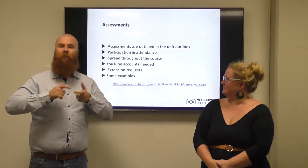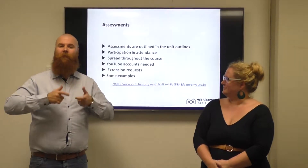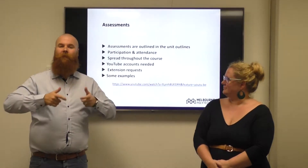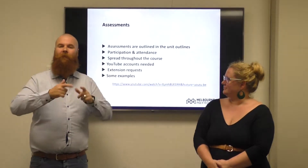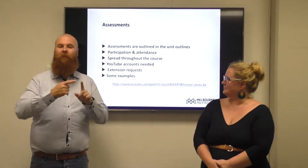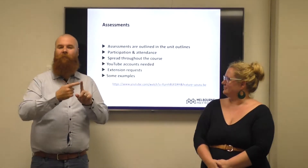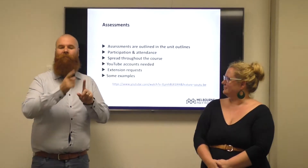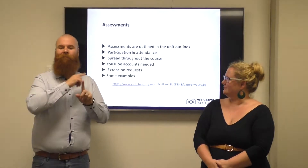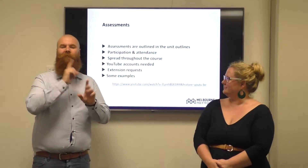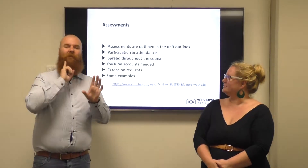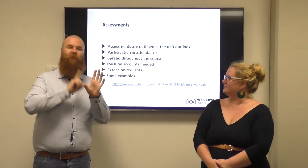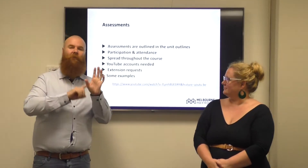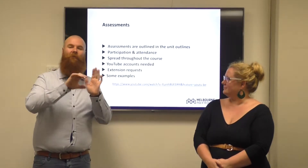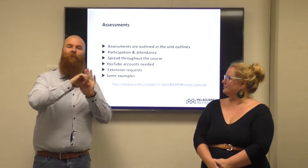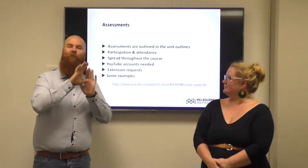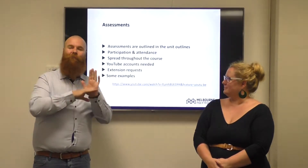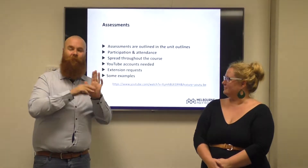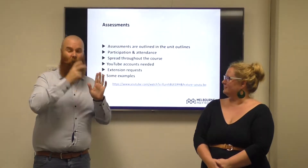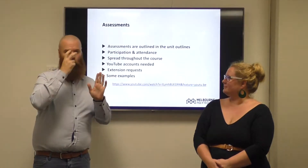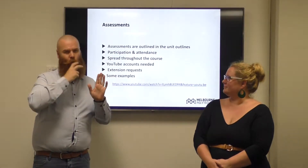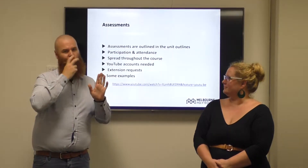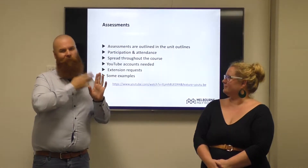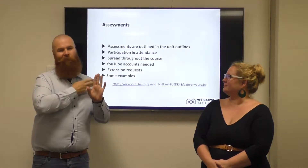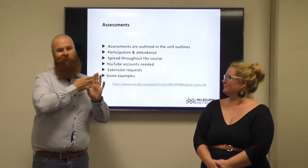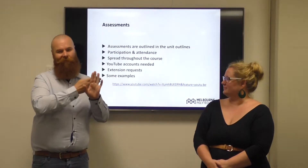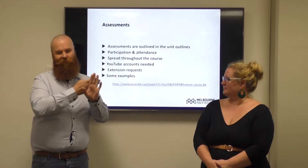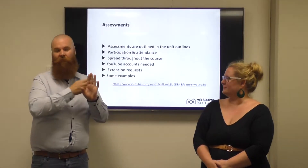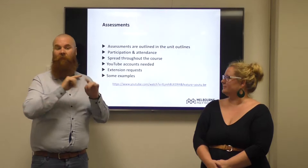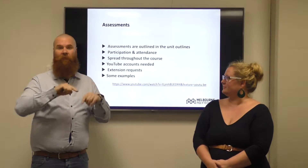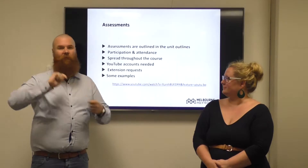assessments. Last year, the curriculum was linked to an